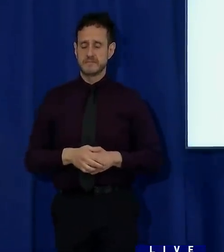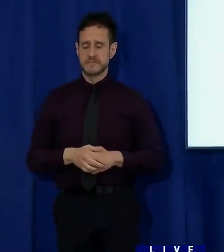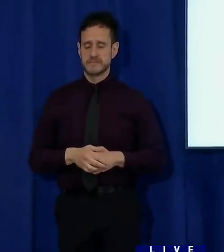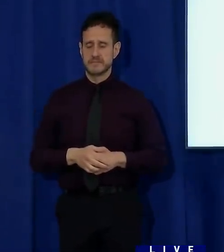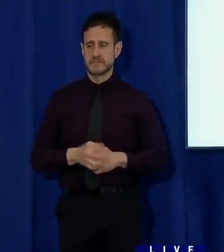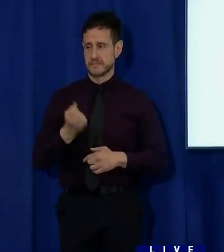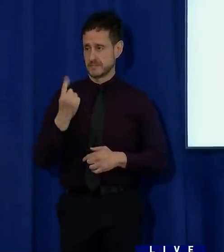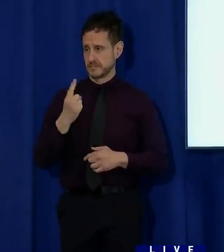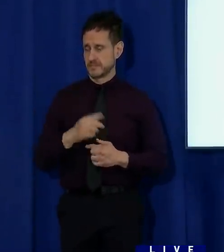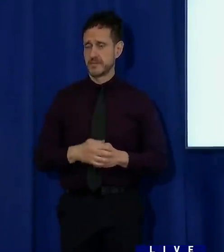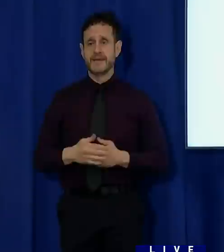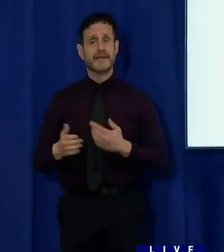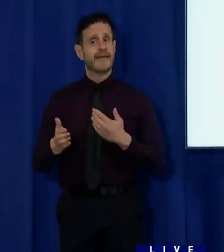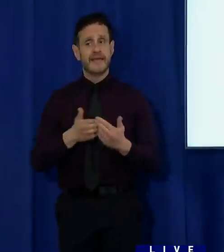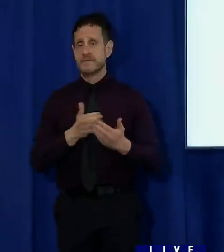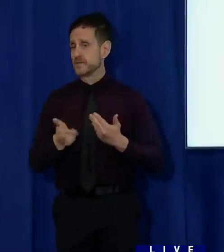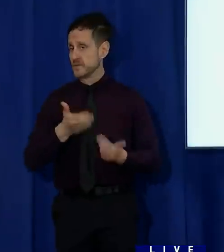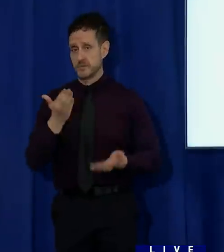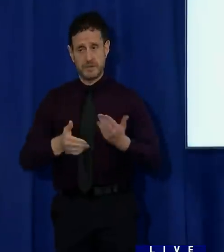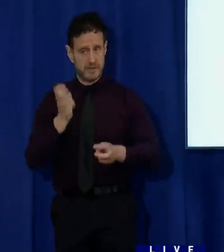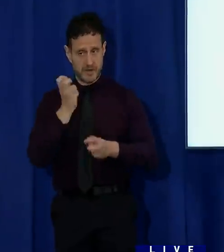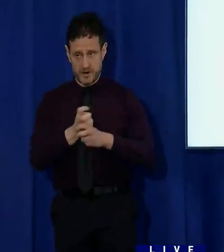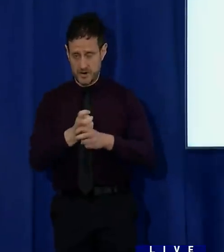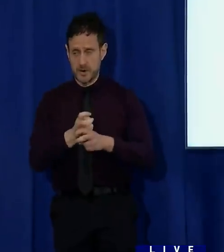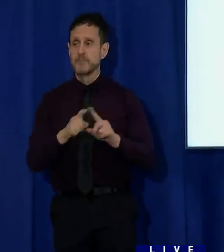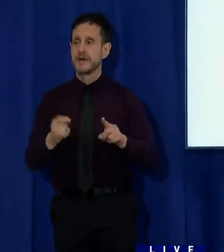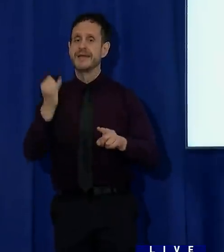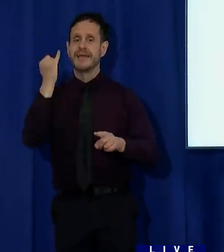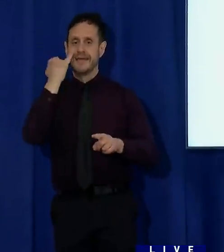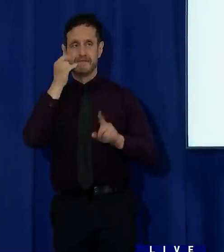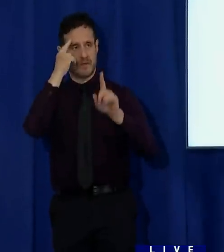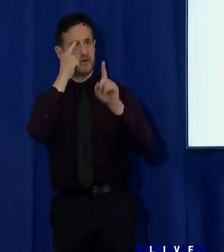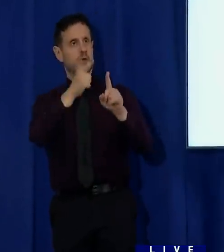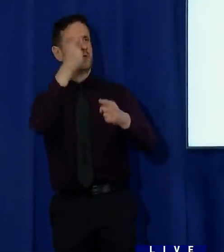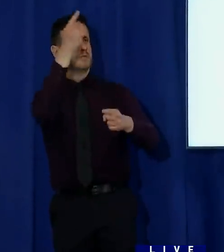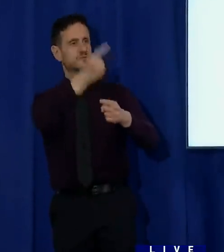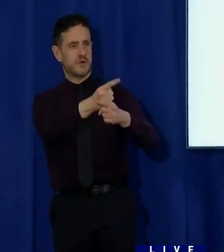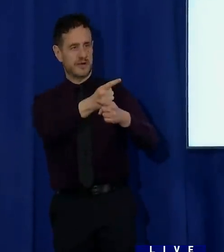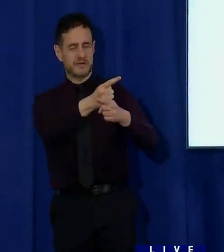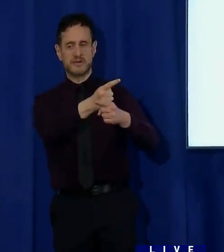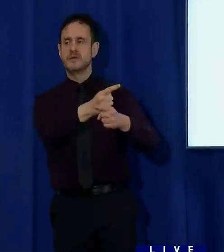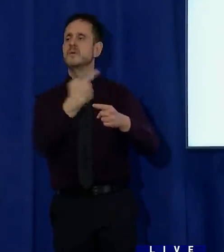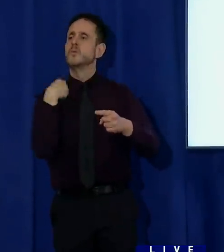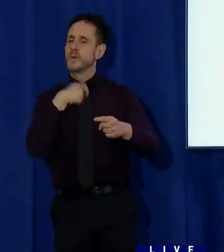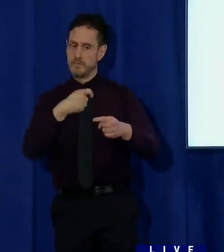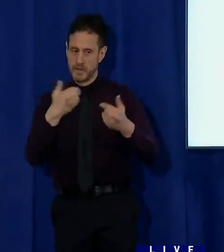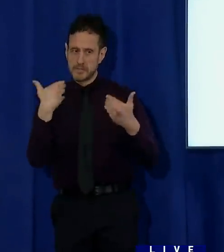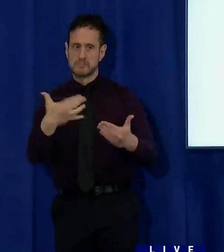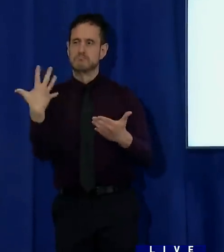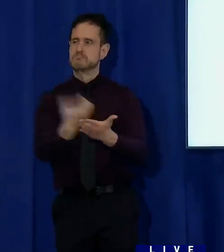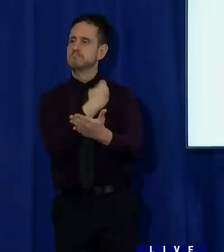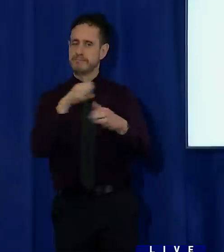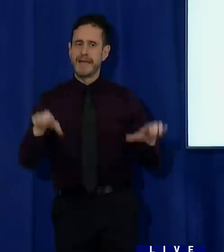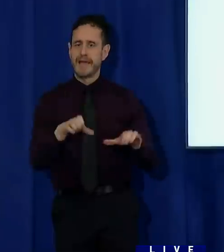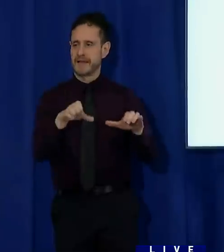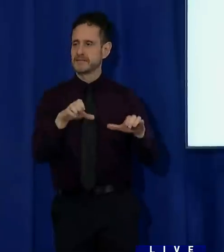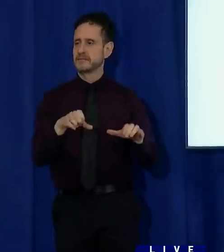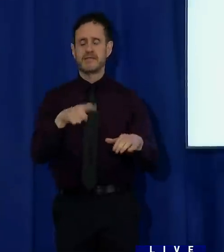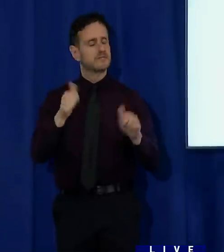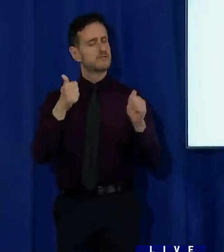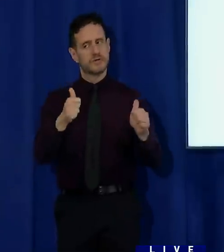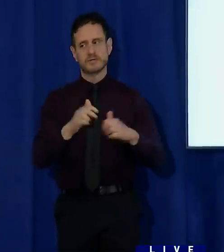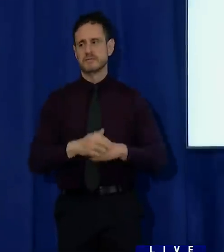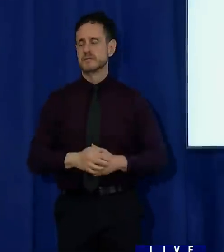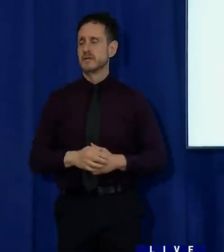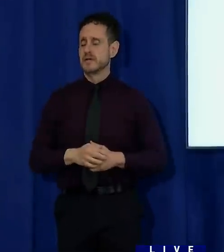even when it may be difficult, if it's right and righteous, we must act. And this is right. And I think